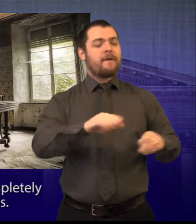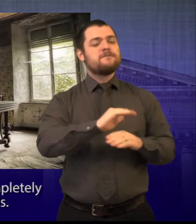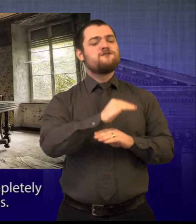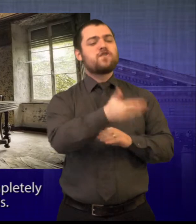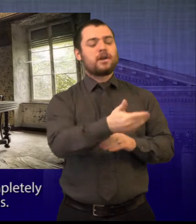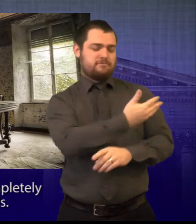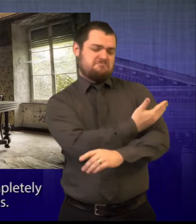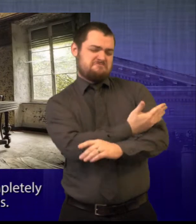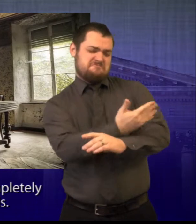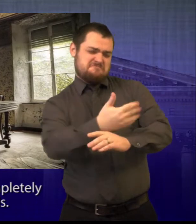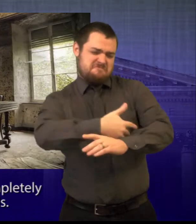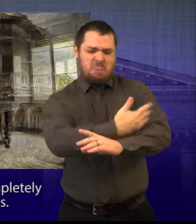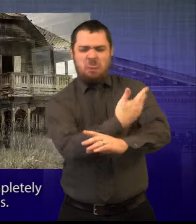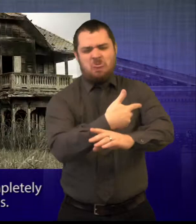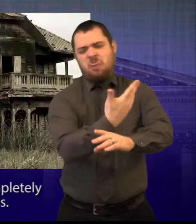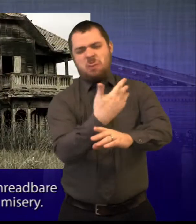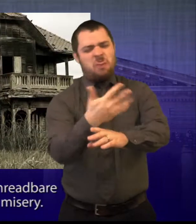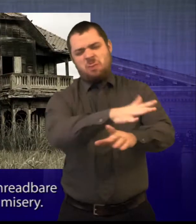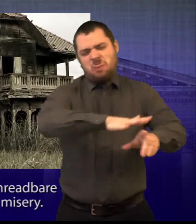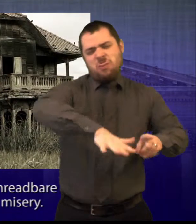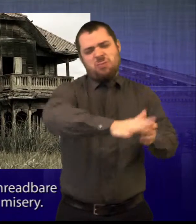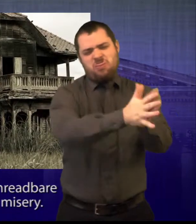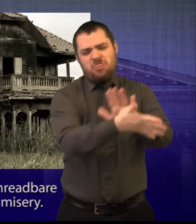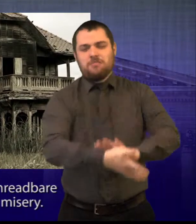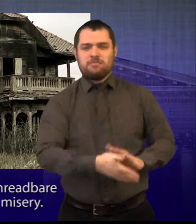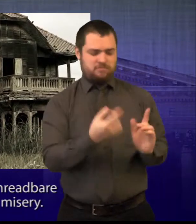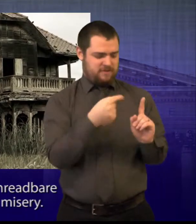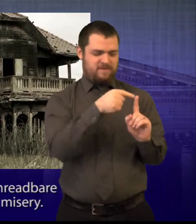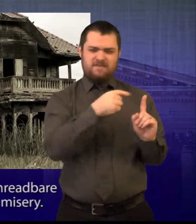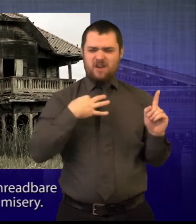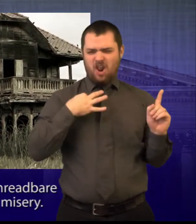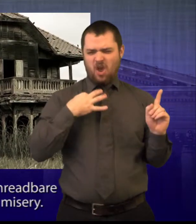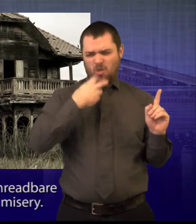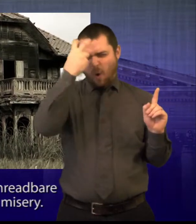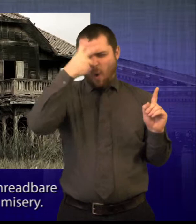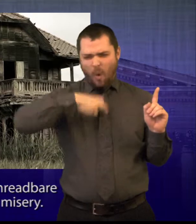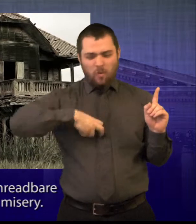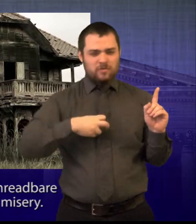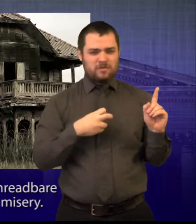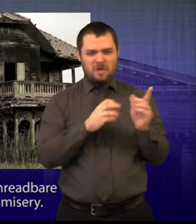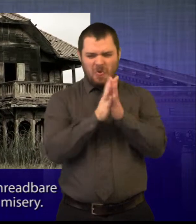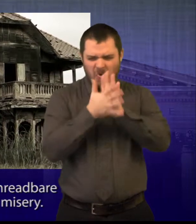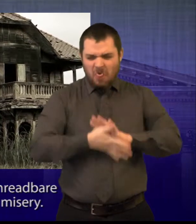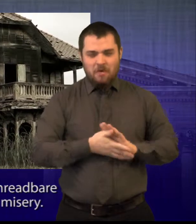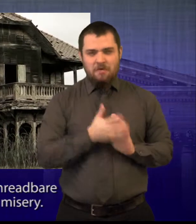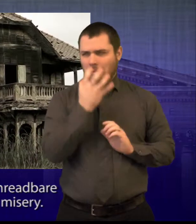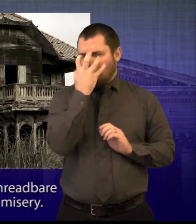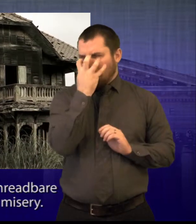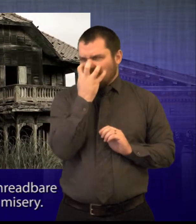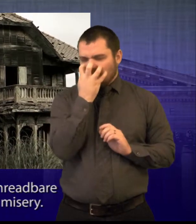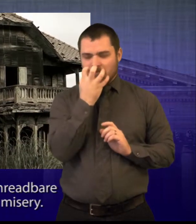completely overgrown with weeds. He walked about in ancient, threadbare clothes, looking a picture of